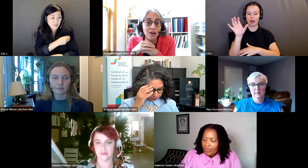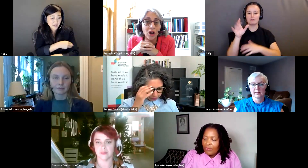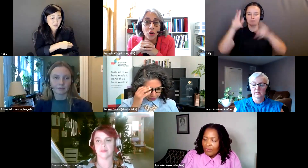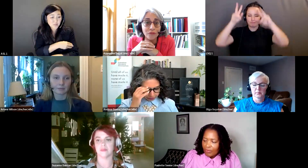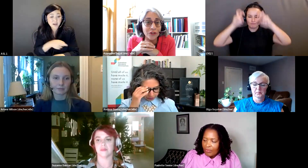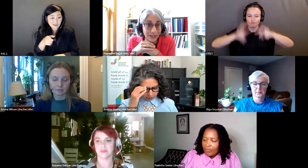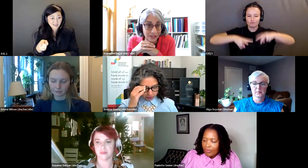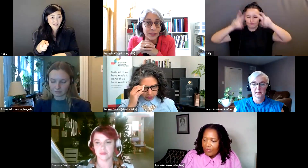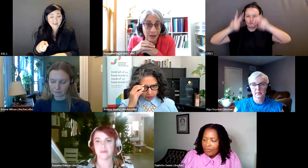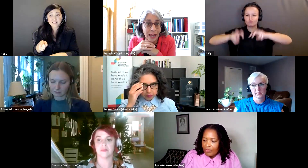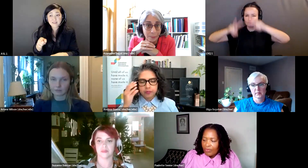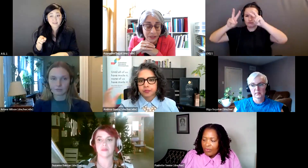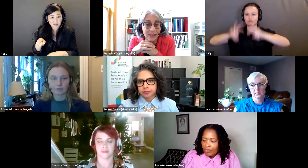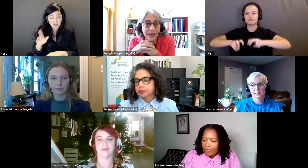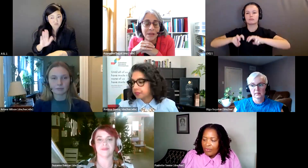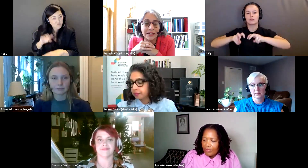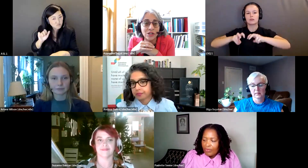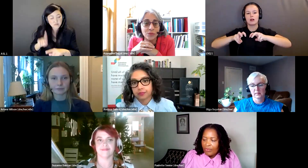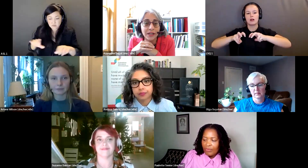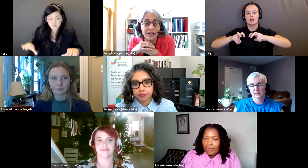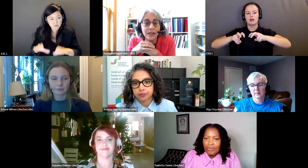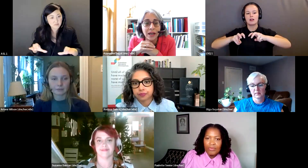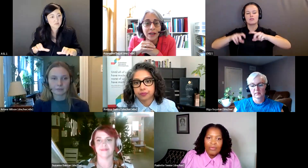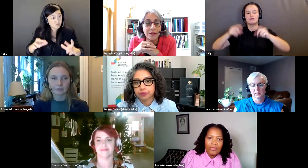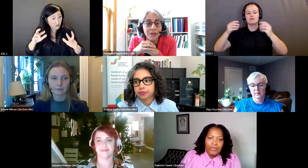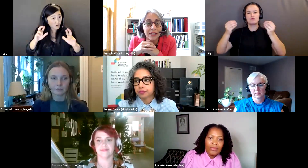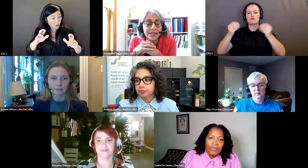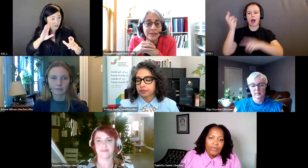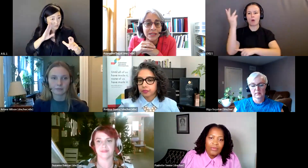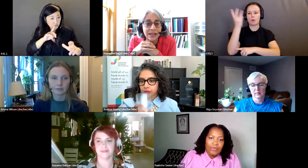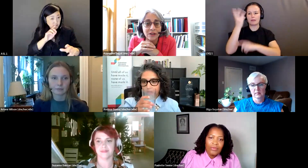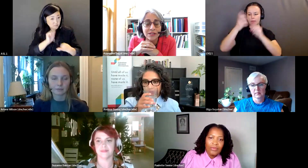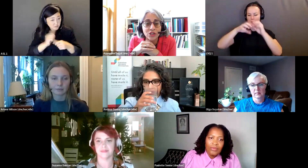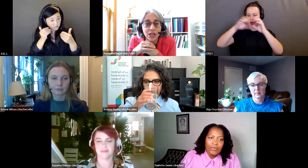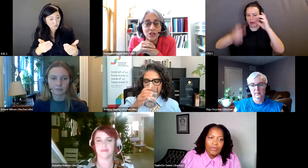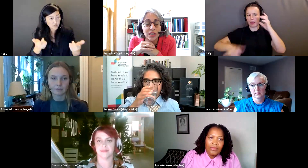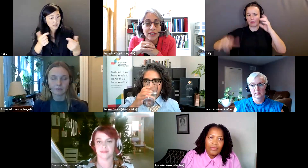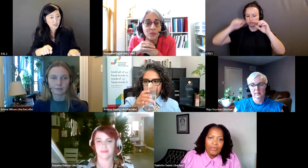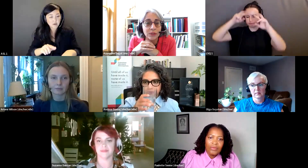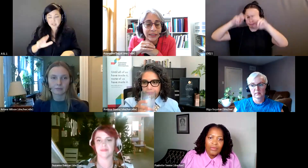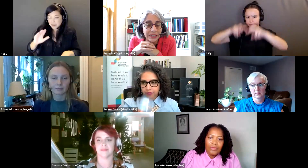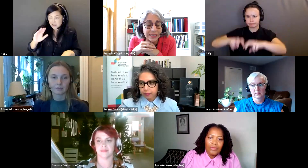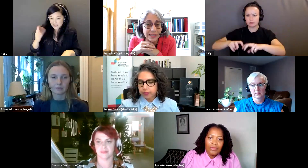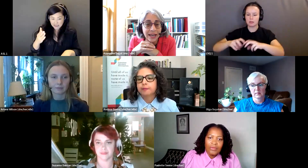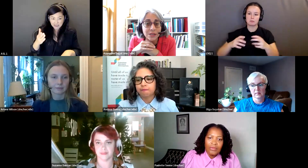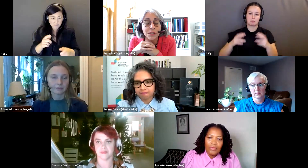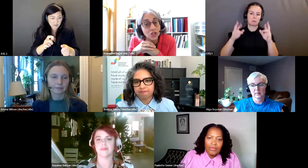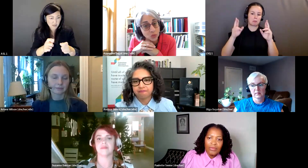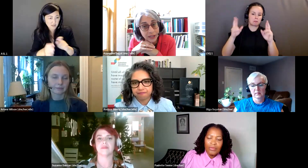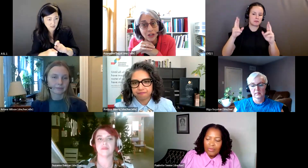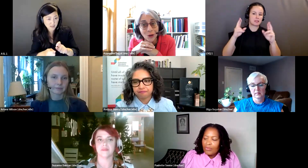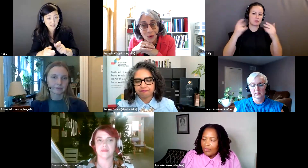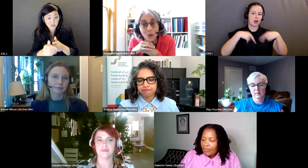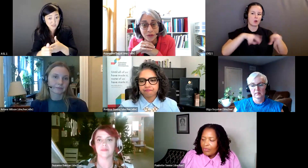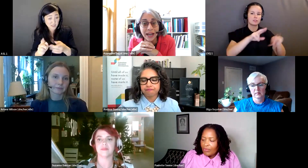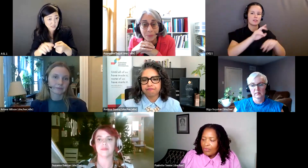We are hopeful that this will now happen in Manitoba. It seems like there is a change there that will lead to that, but do you